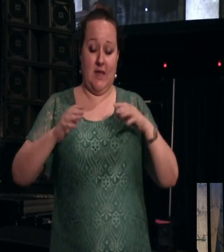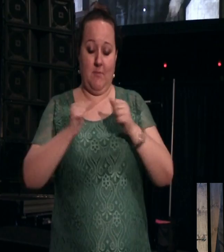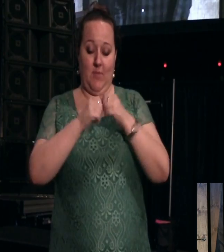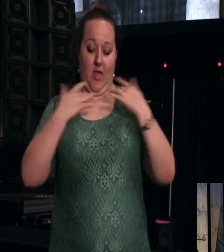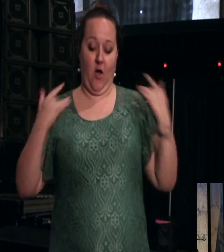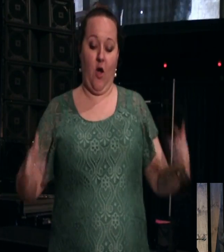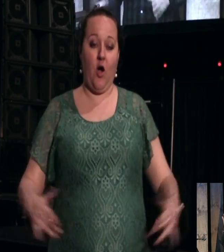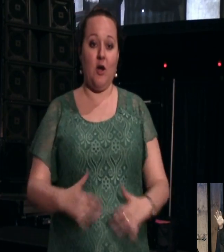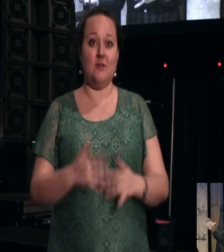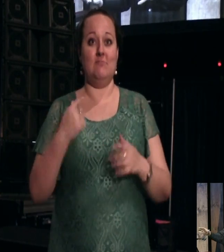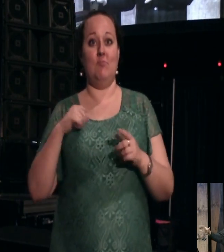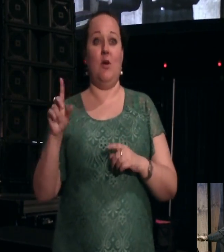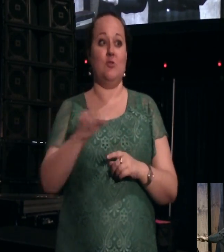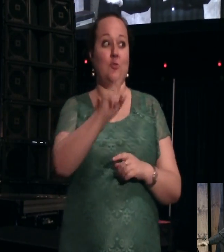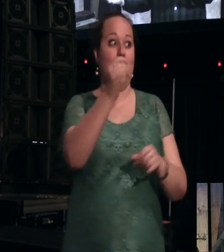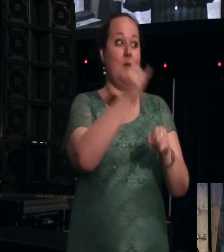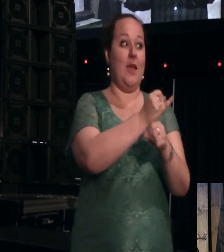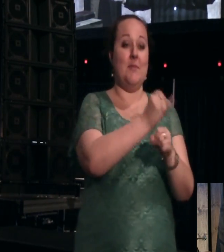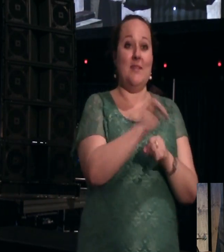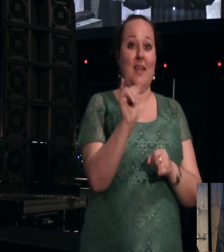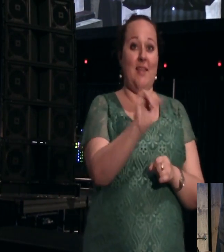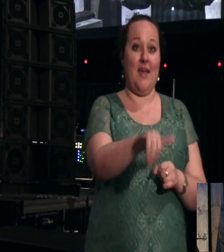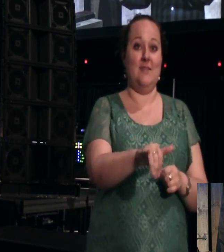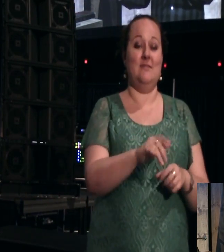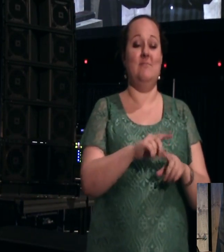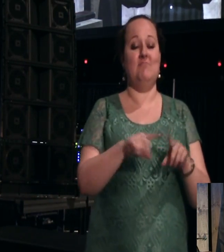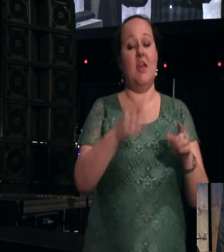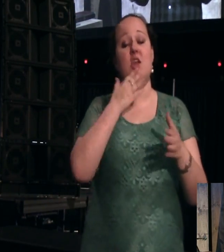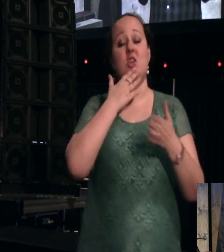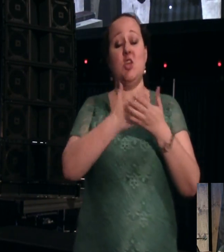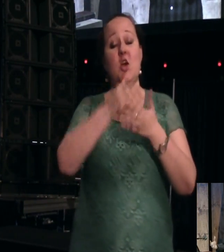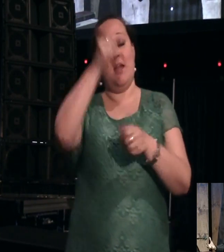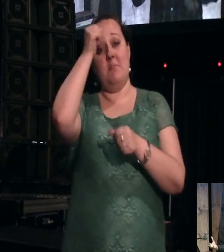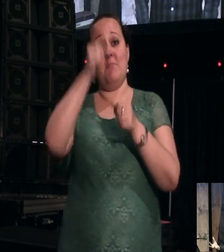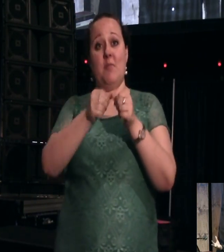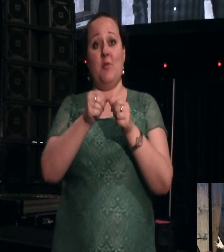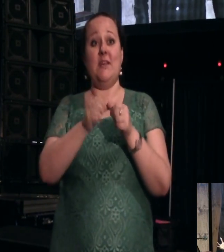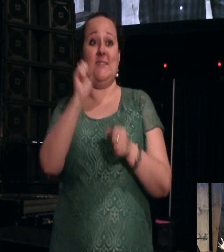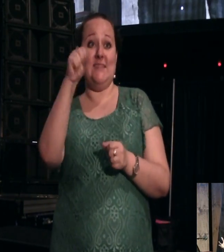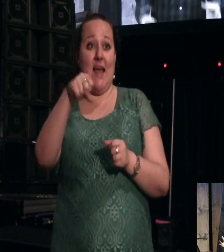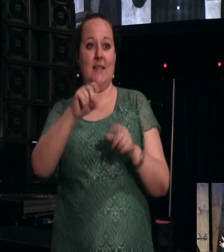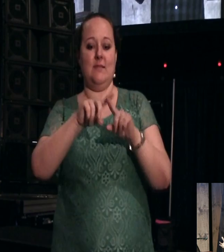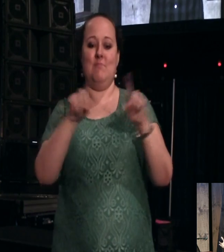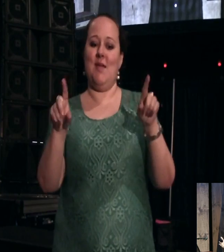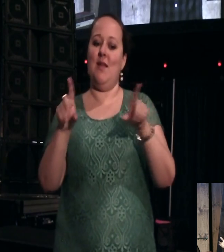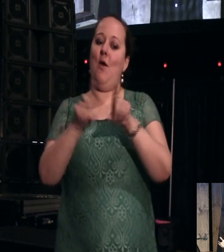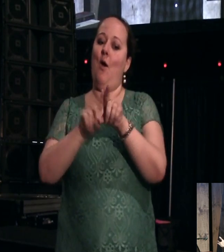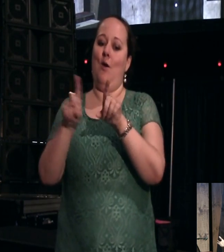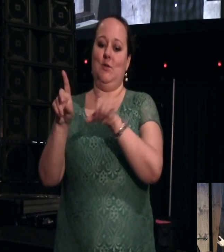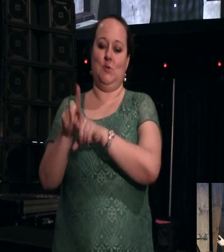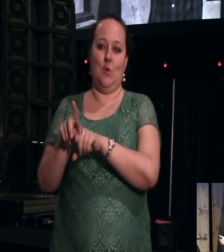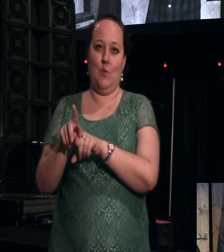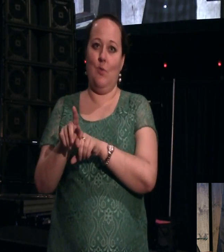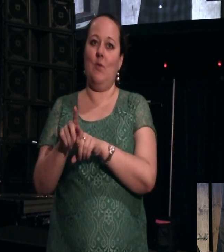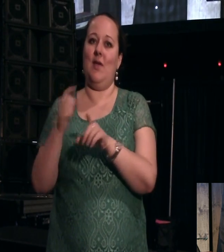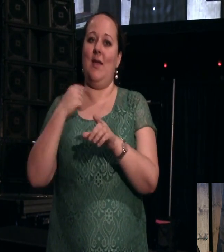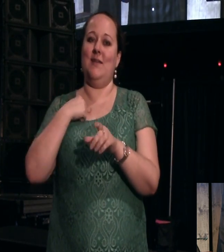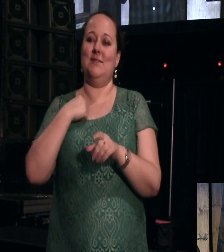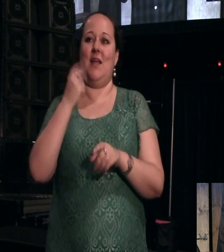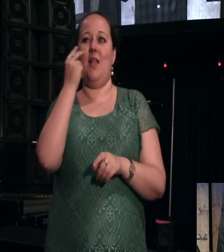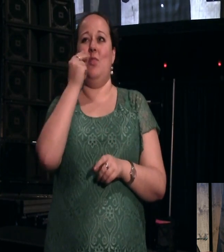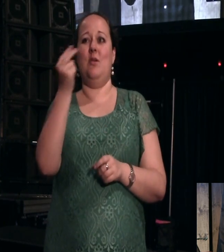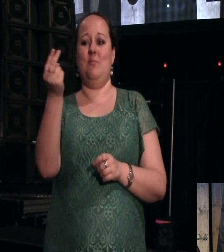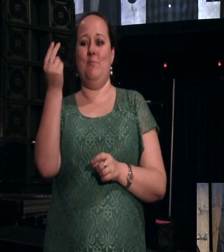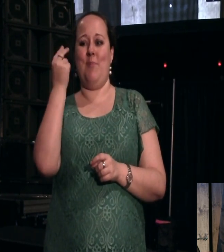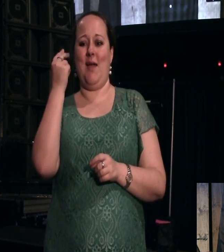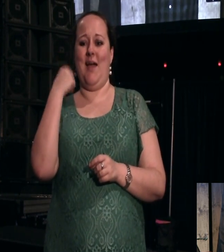Valentine's. There's just some good memories of my time at college, but there's also these different